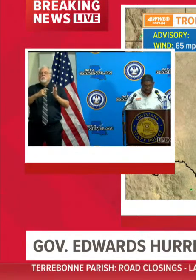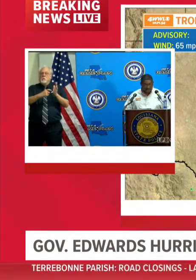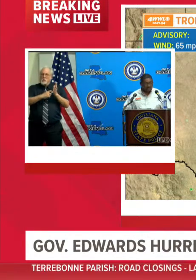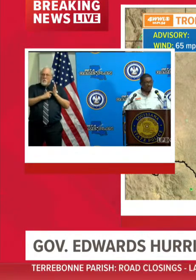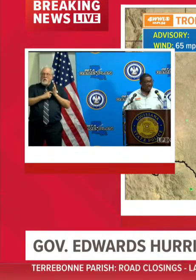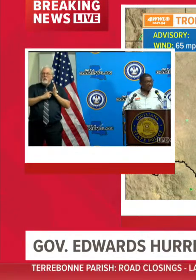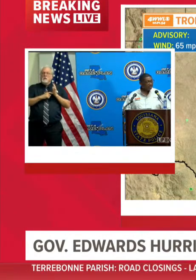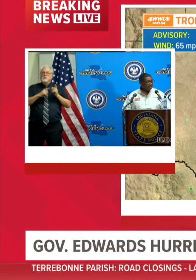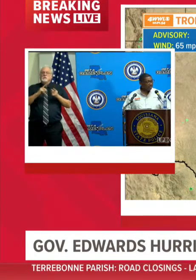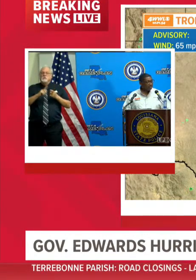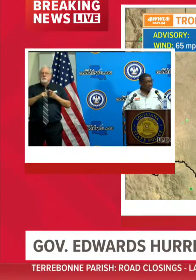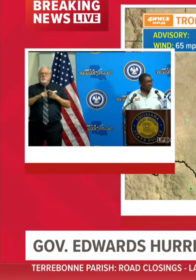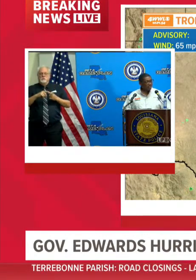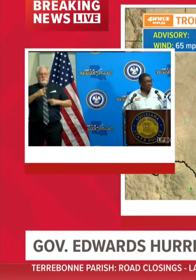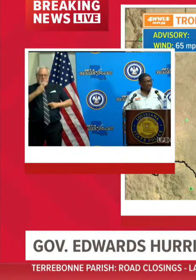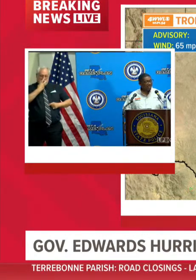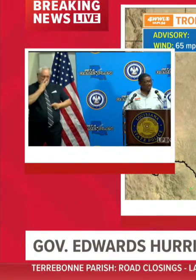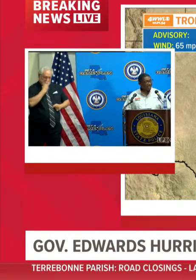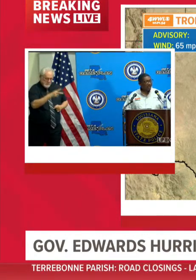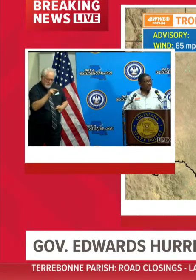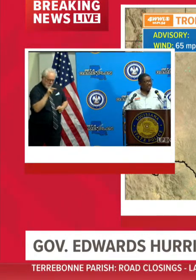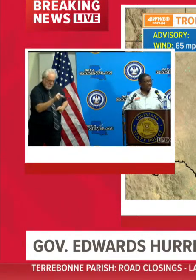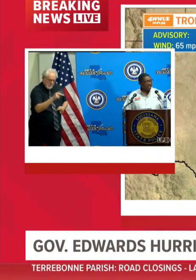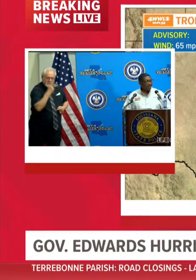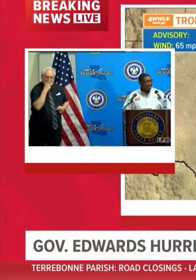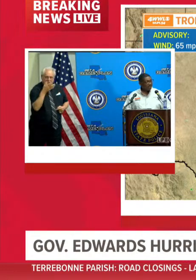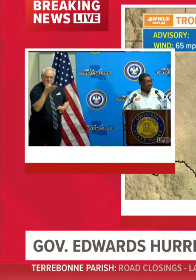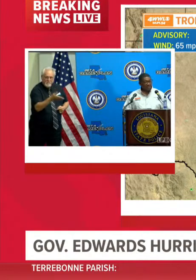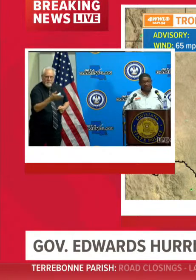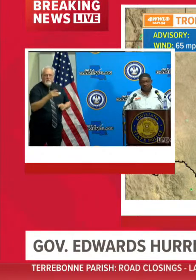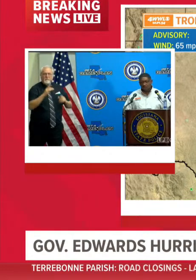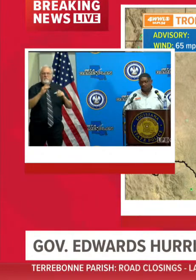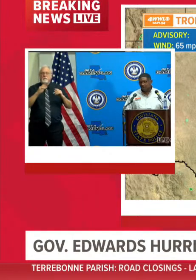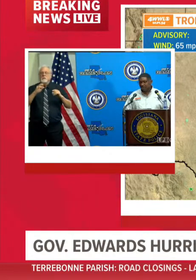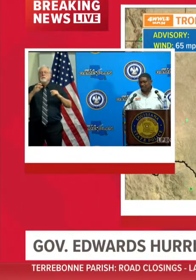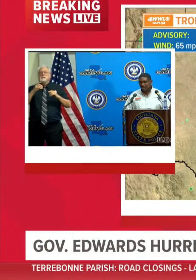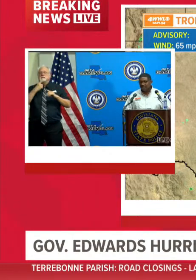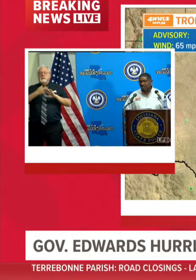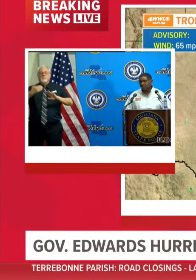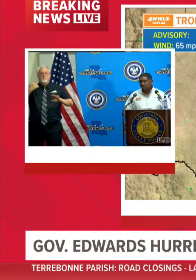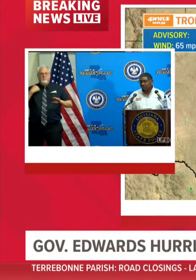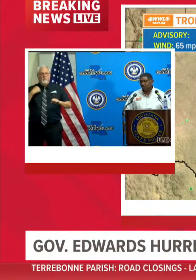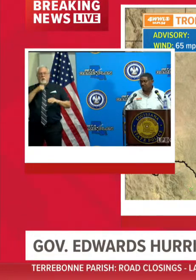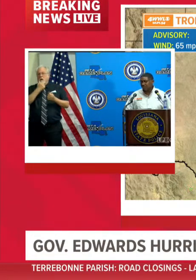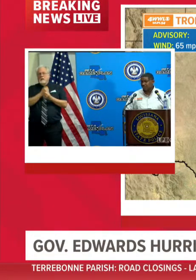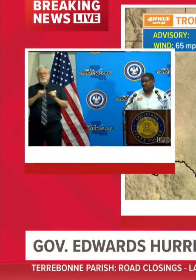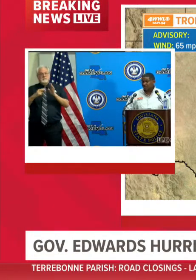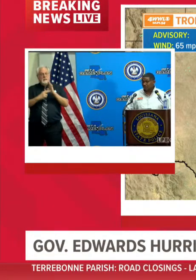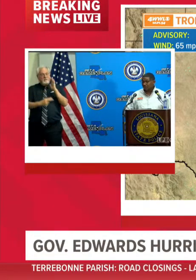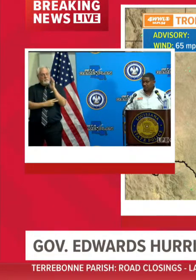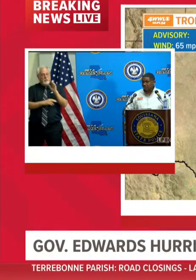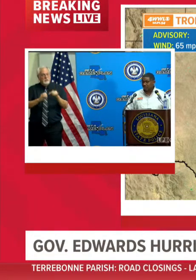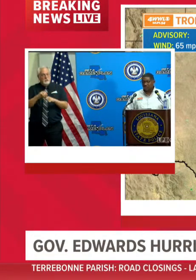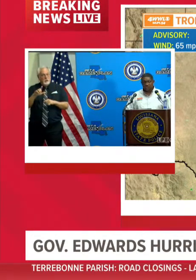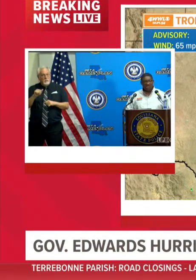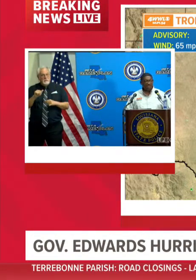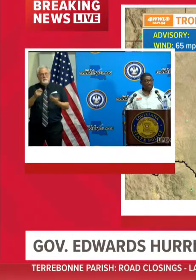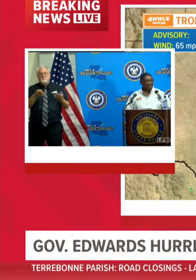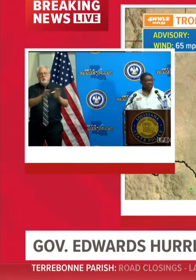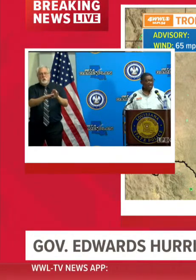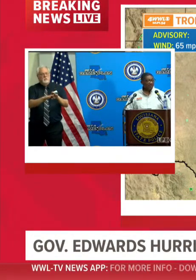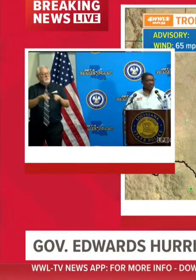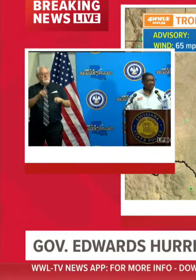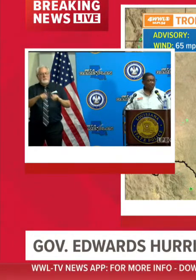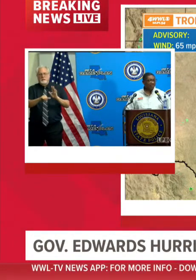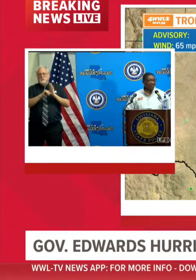actually put eyes on the bridge and ensure that it's there. As we've said before, an unsafe bridge in Louisiana is a closed bridge, and we can't